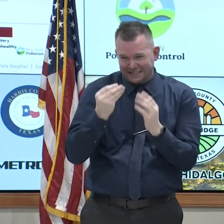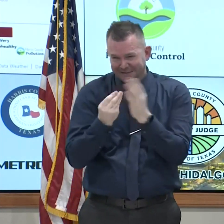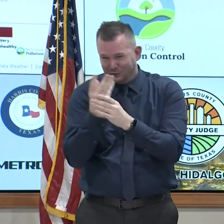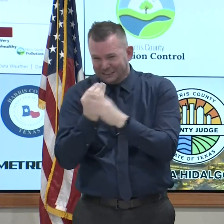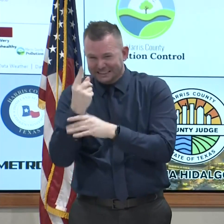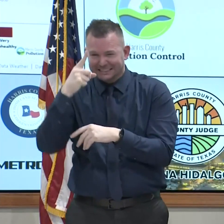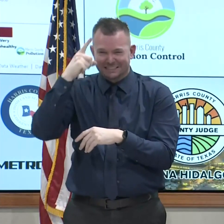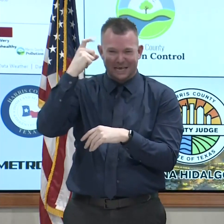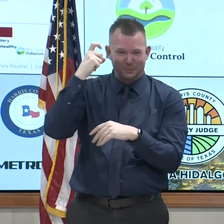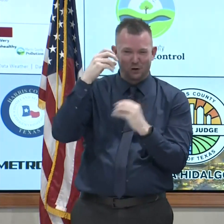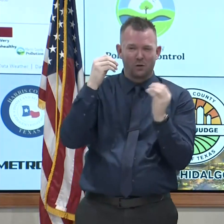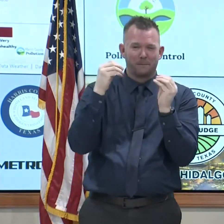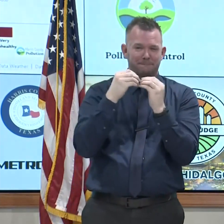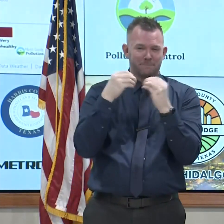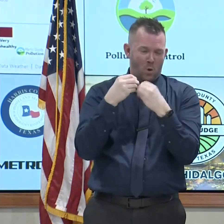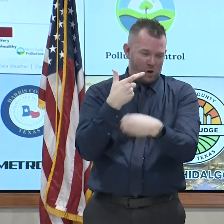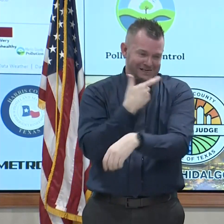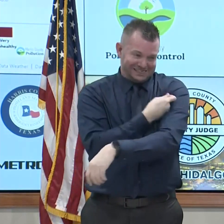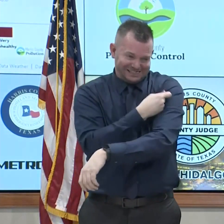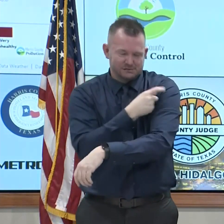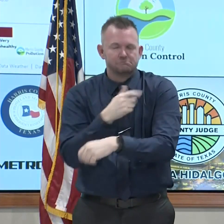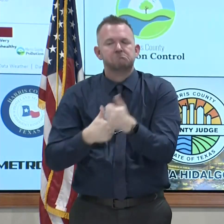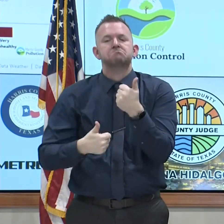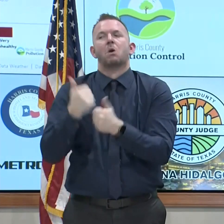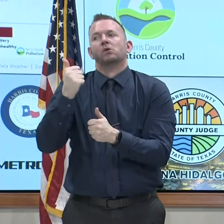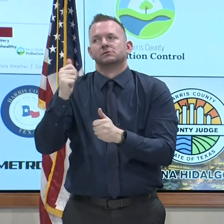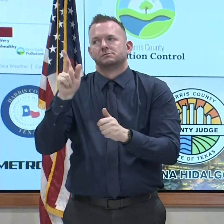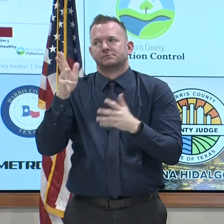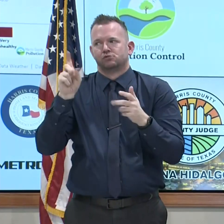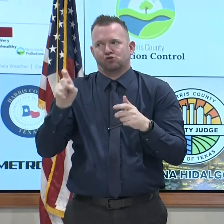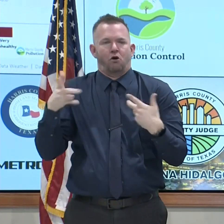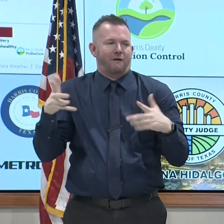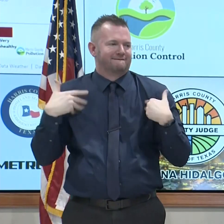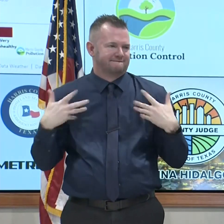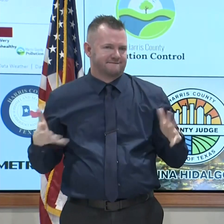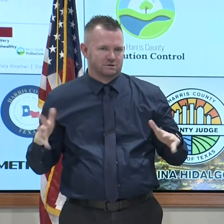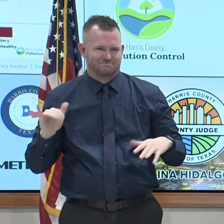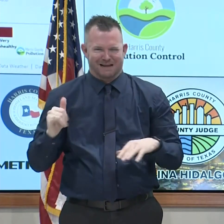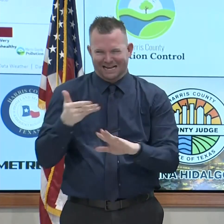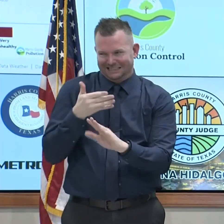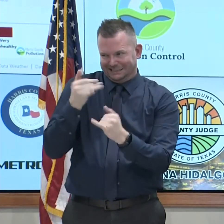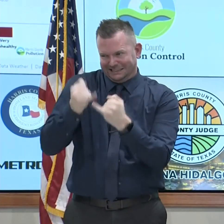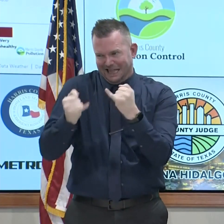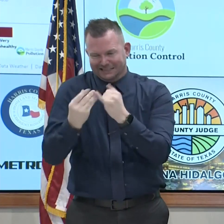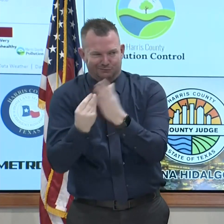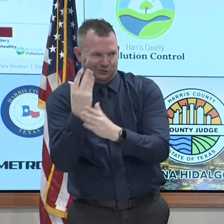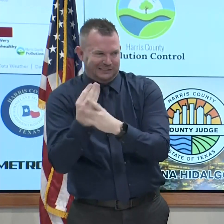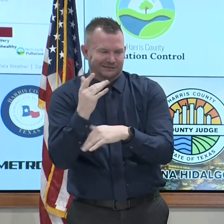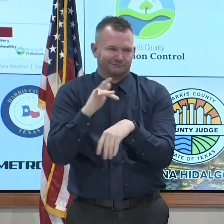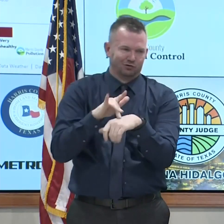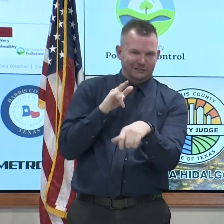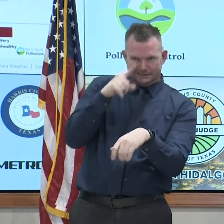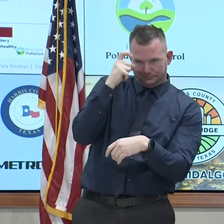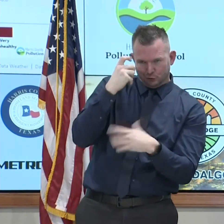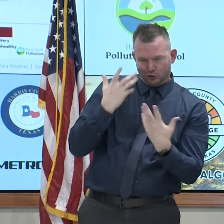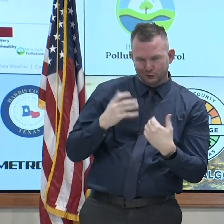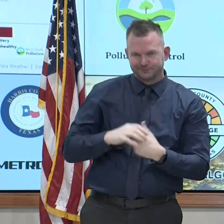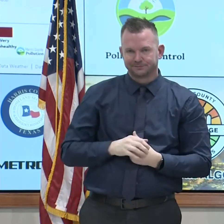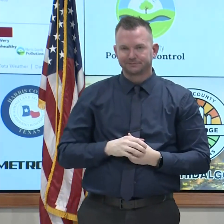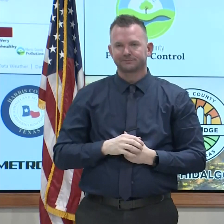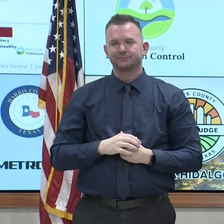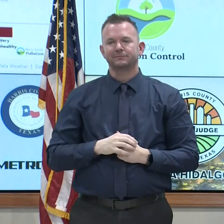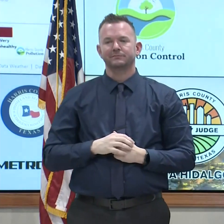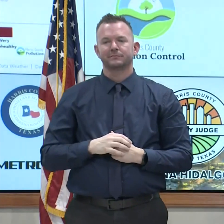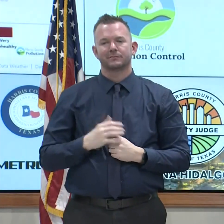the majority of residents to be able to get the vaccine. But we're doing what we can to make sure that there